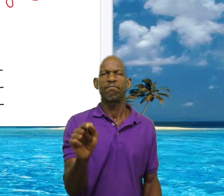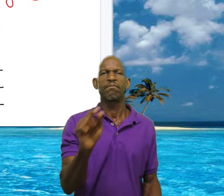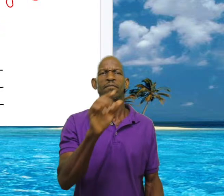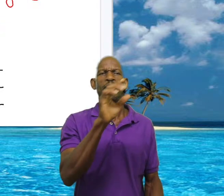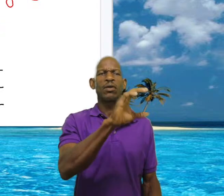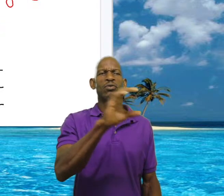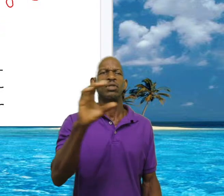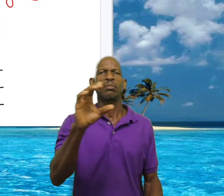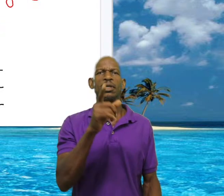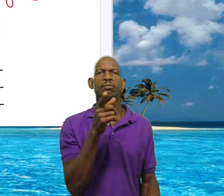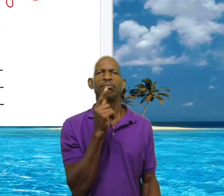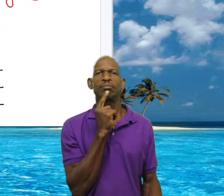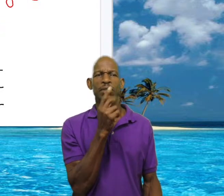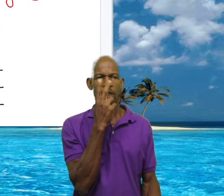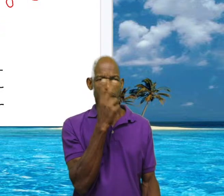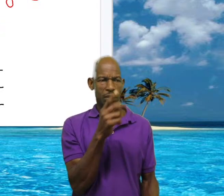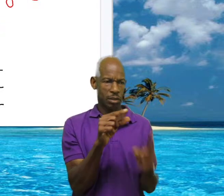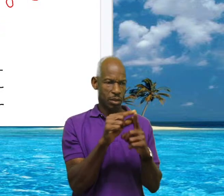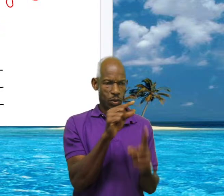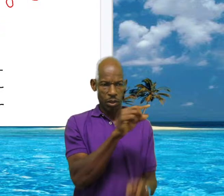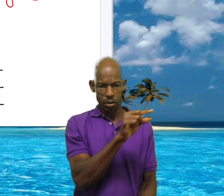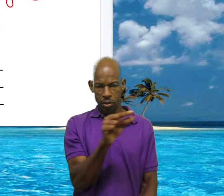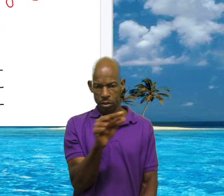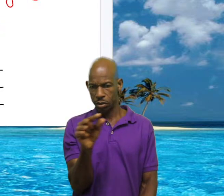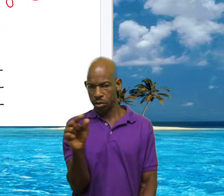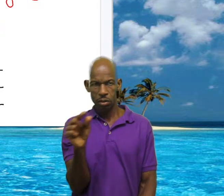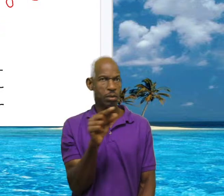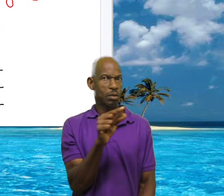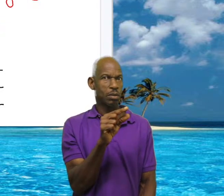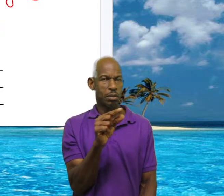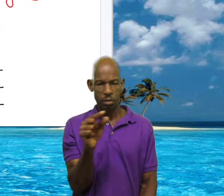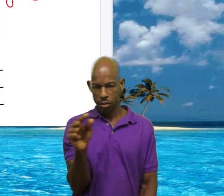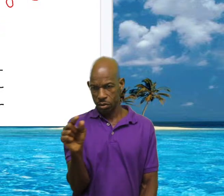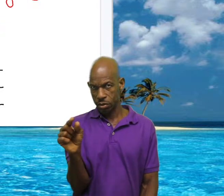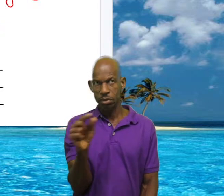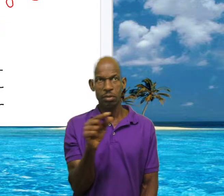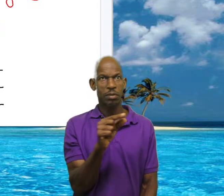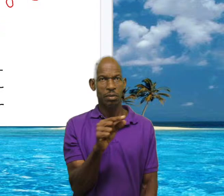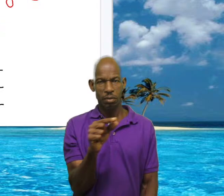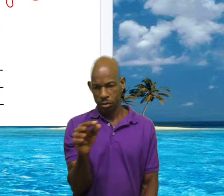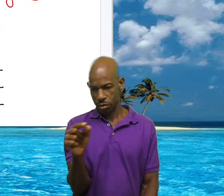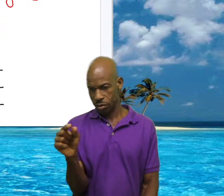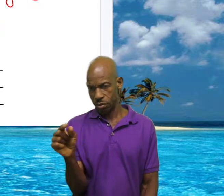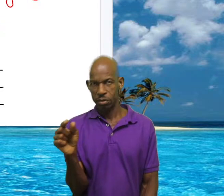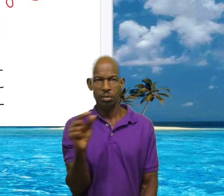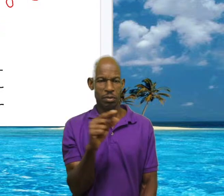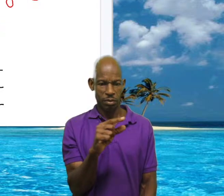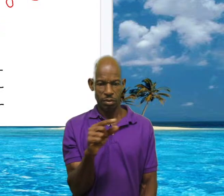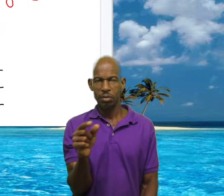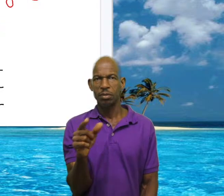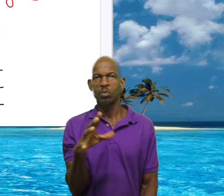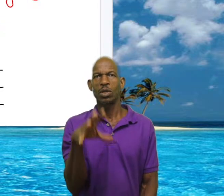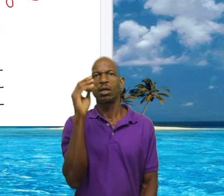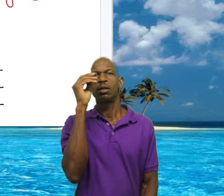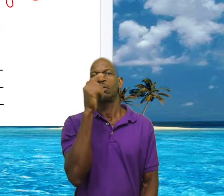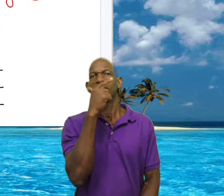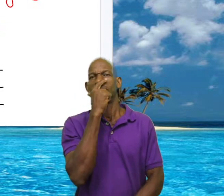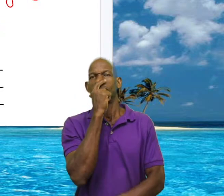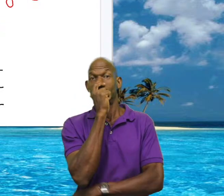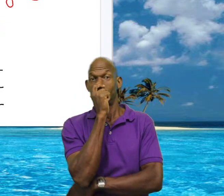see words when people are talking. So sometimes the words go a little fast based on the speed at which people are talking. But